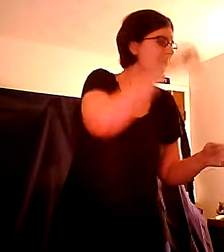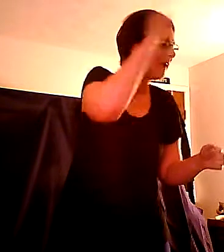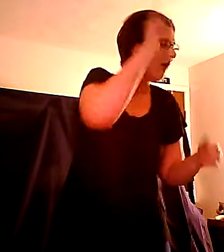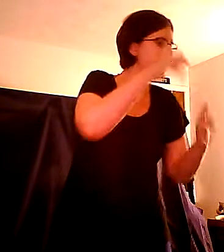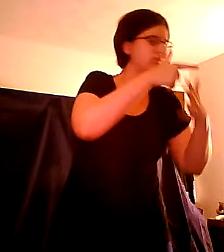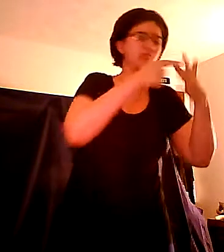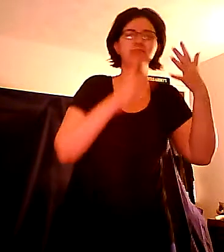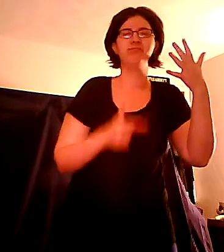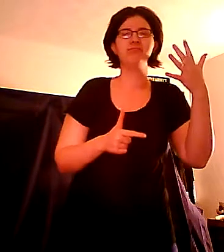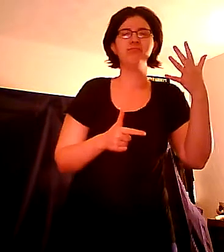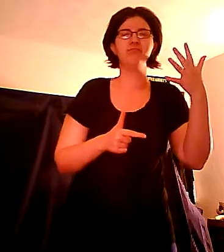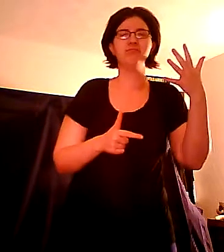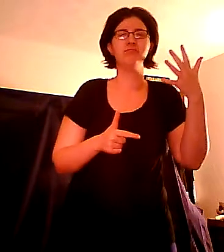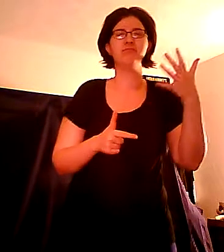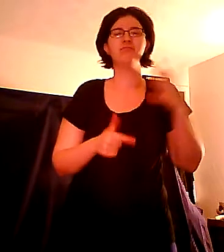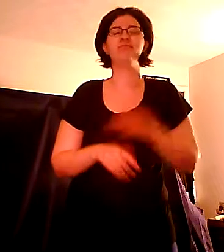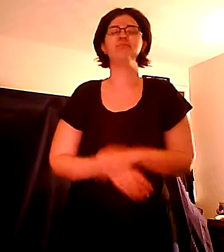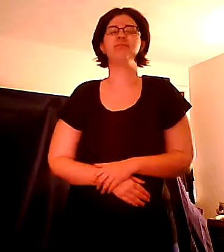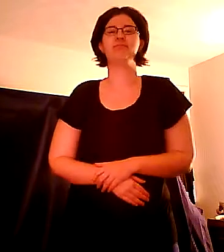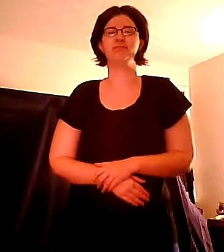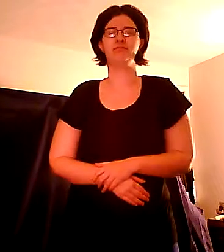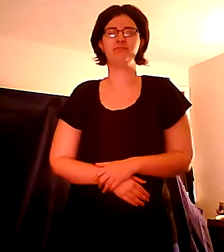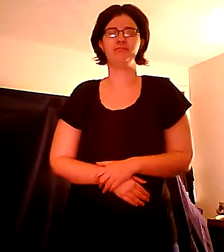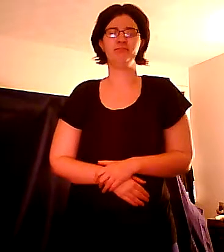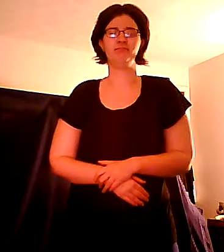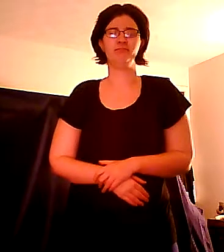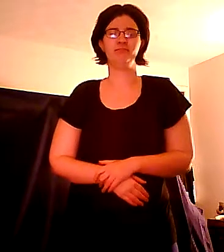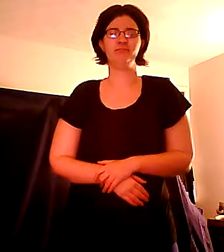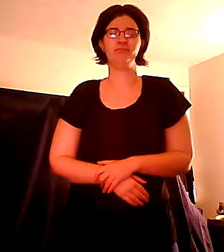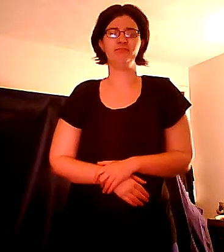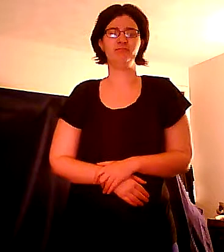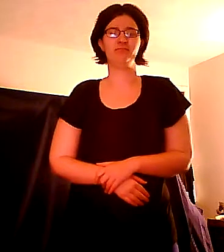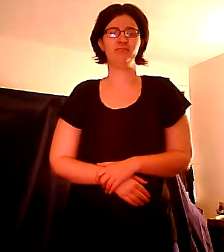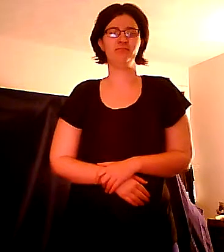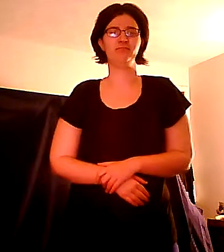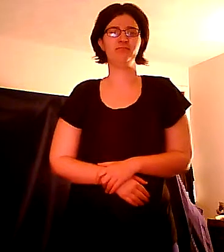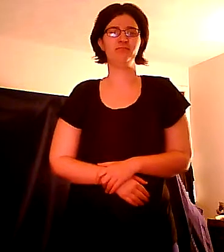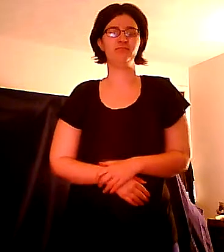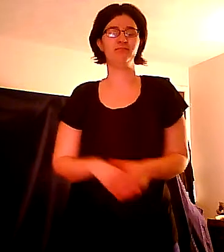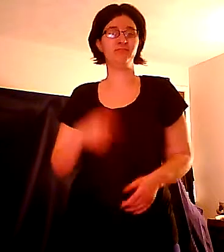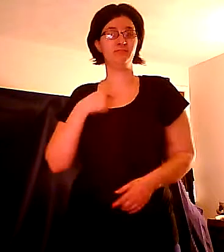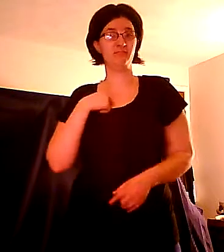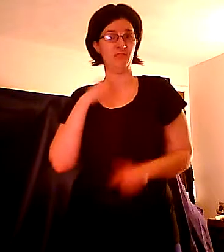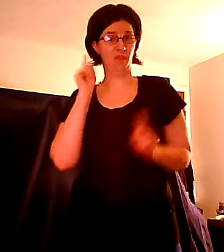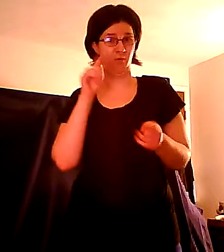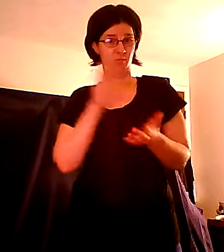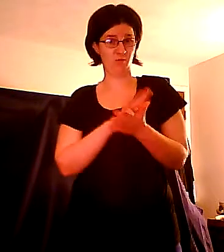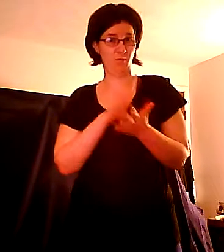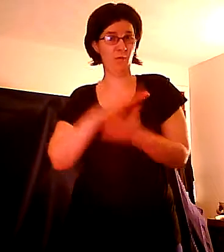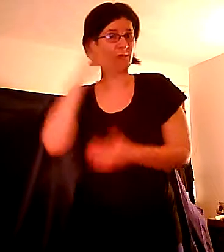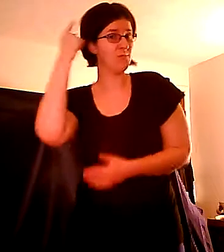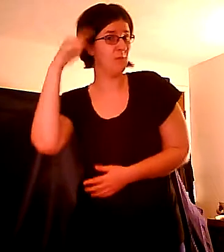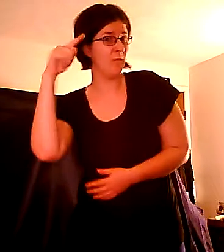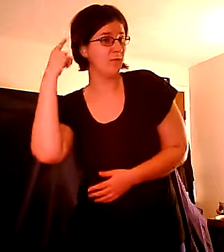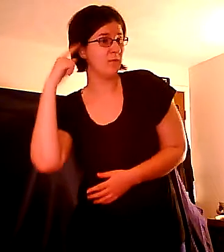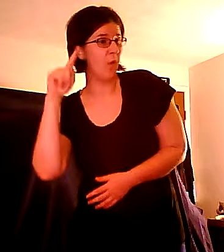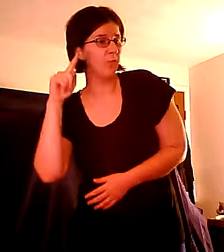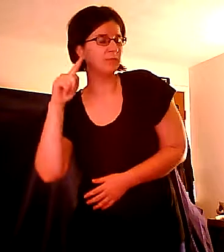I went to school, not because the Maasai's women or girls were going to school. It's because my mother was denied an